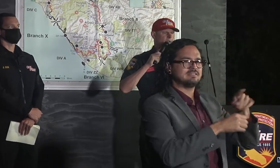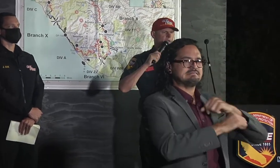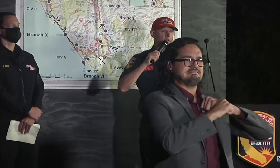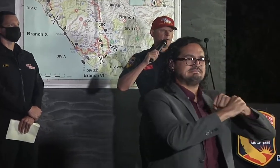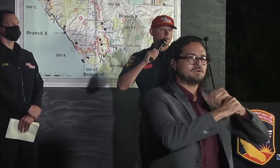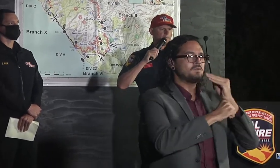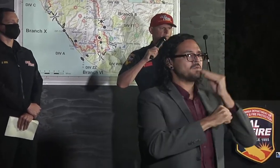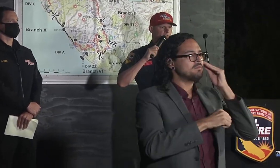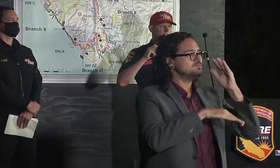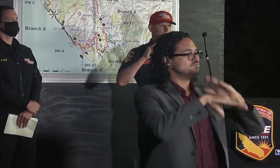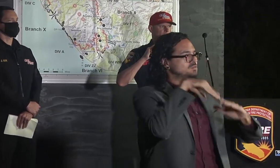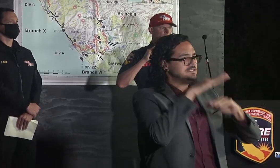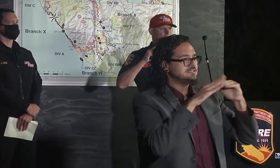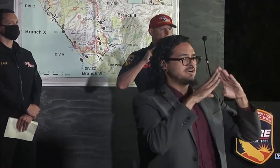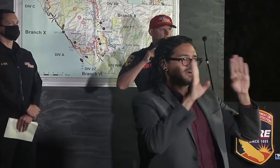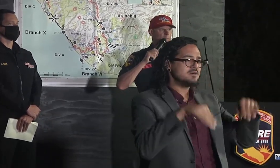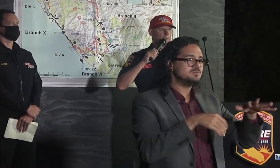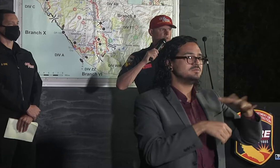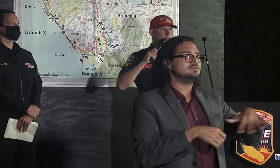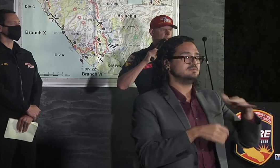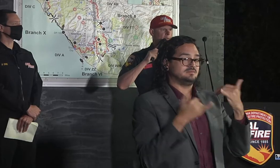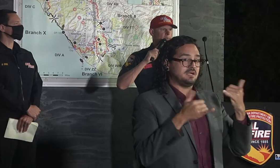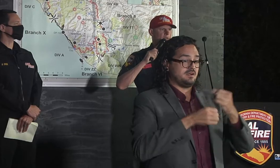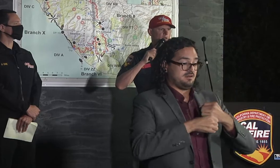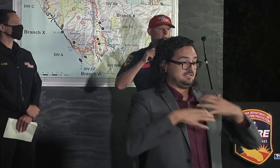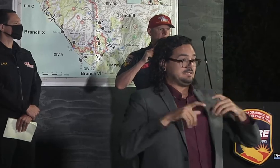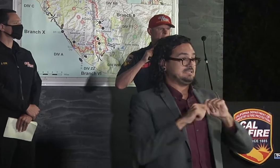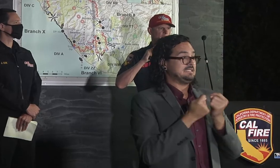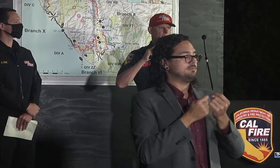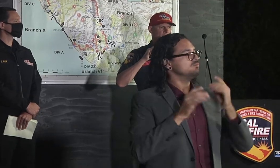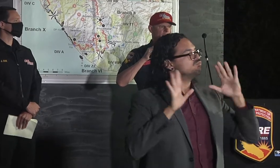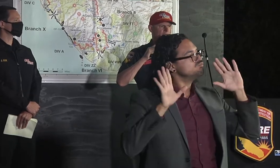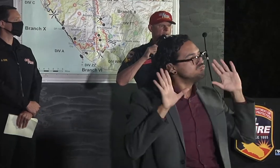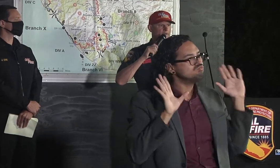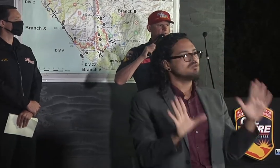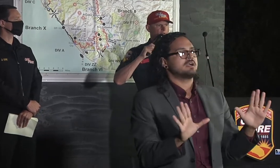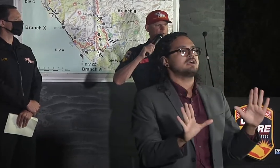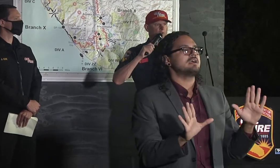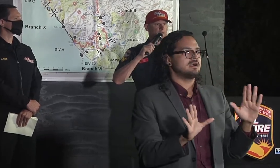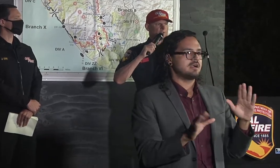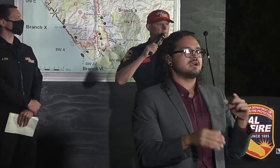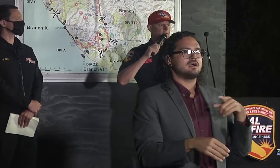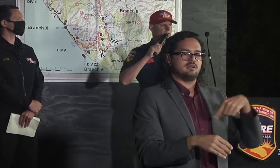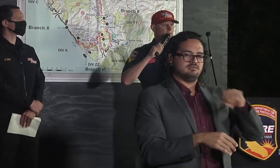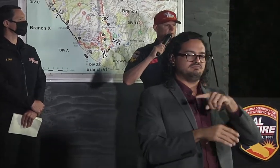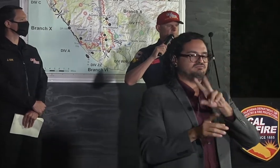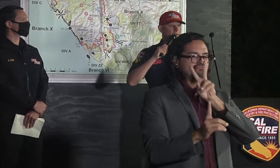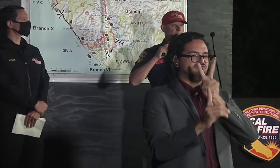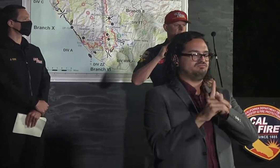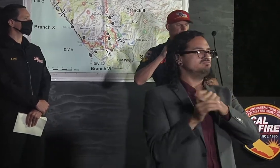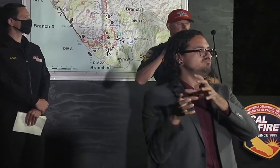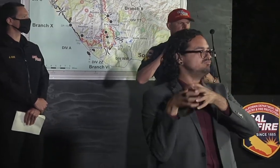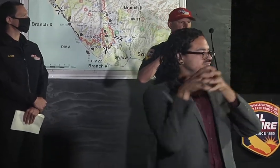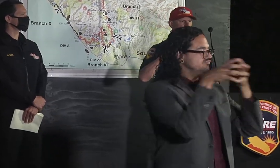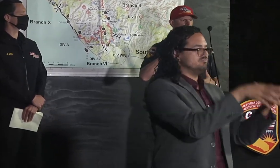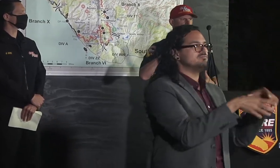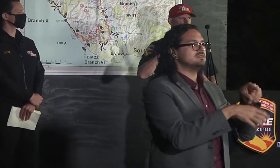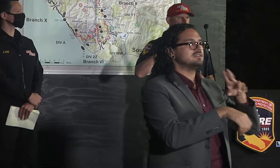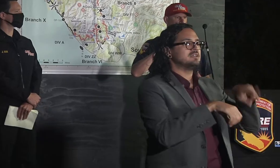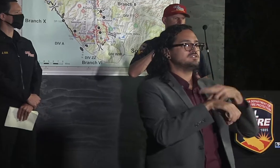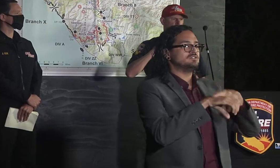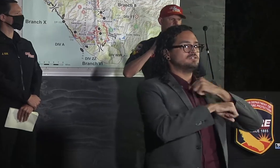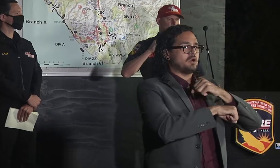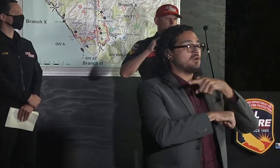they're bringing. This is actually a really good mission for them because, again, their training is of a basic